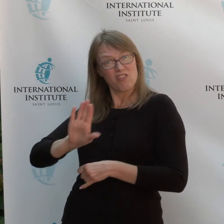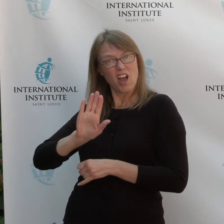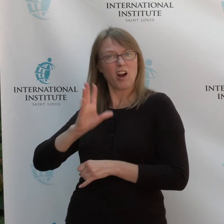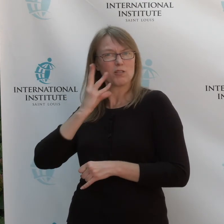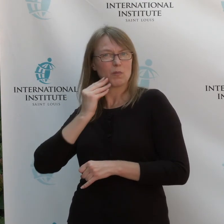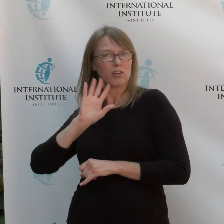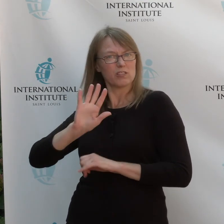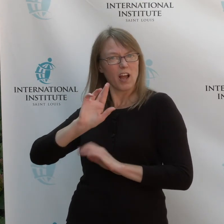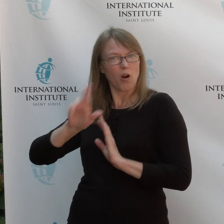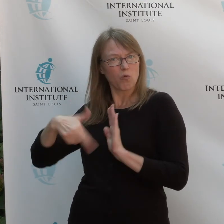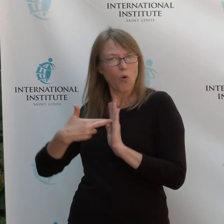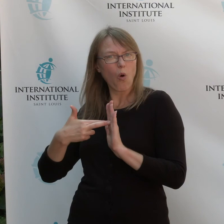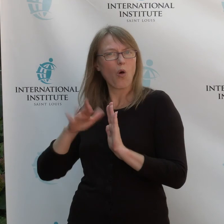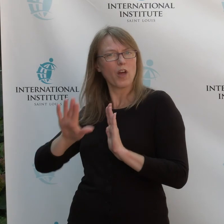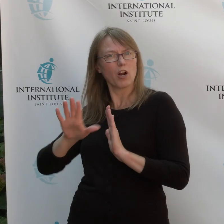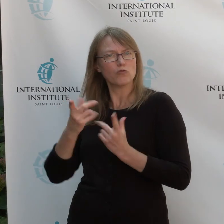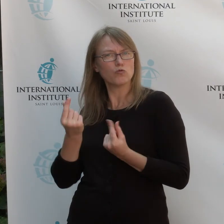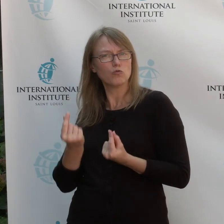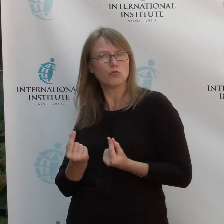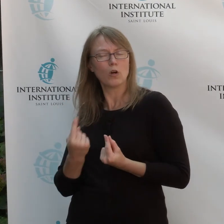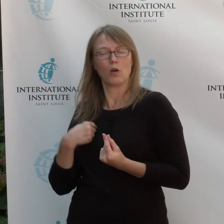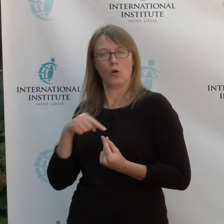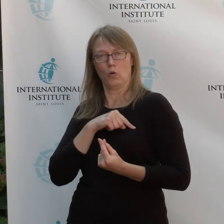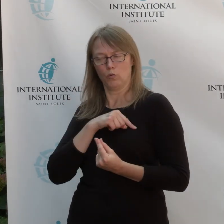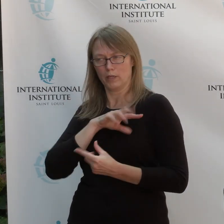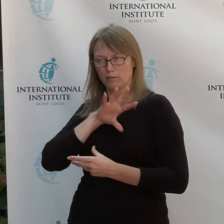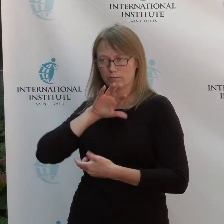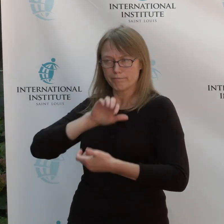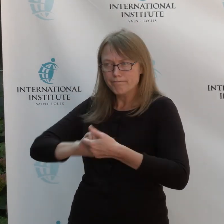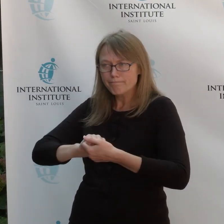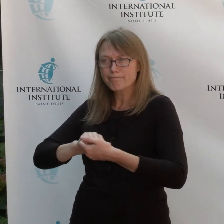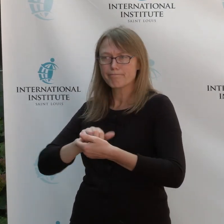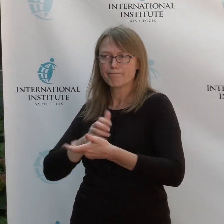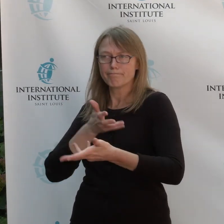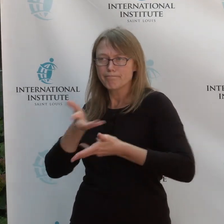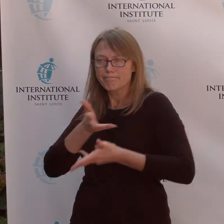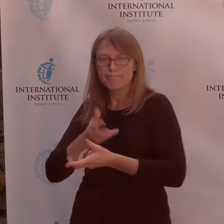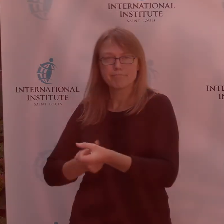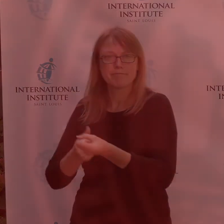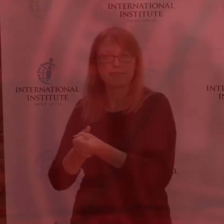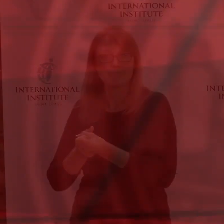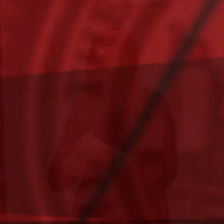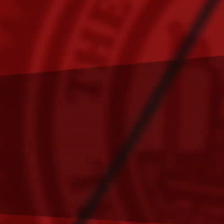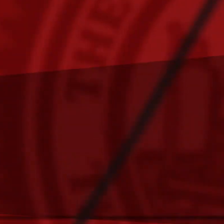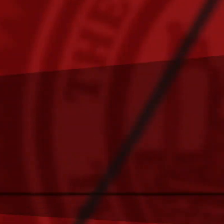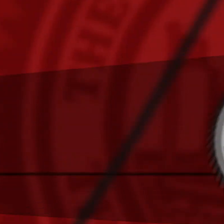prepared and are already doing, and those lines of communication and action are open.